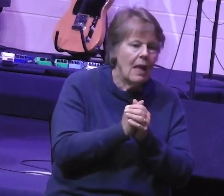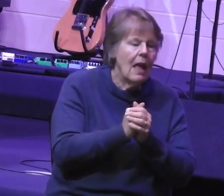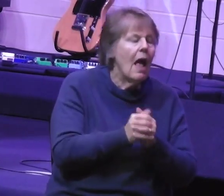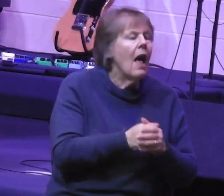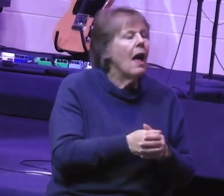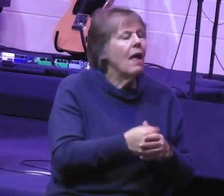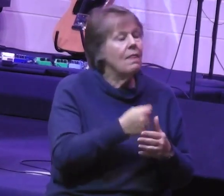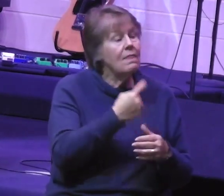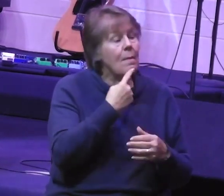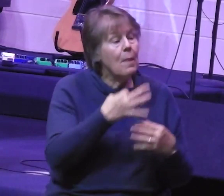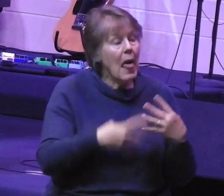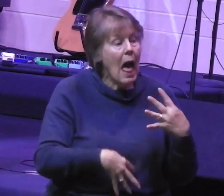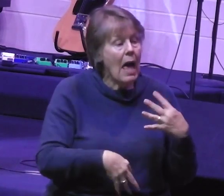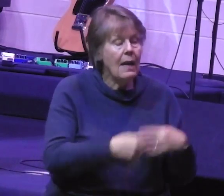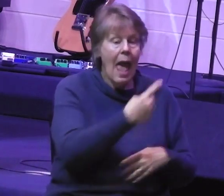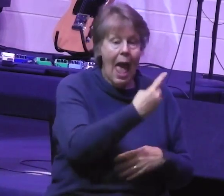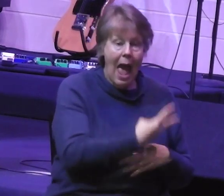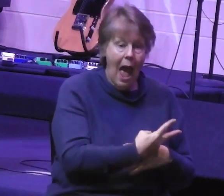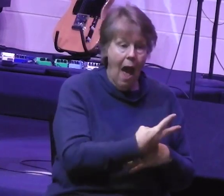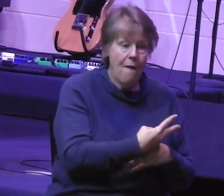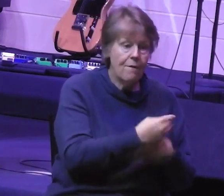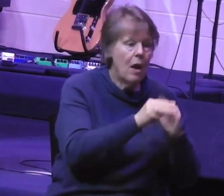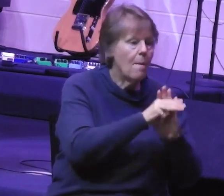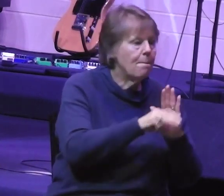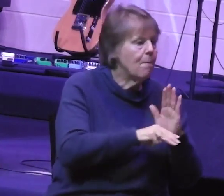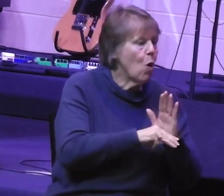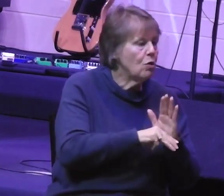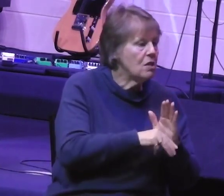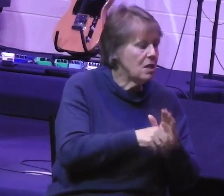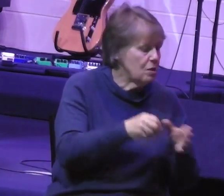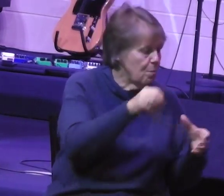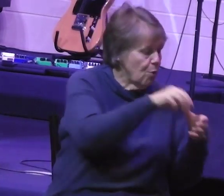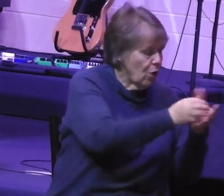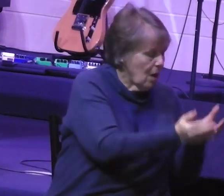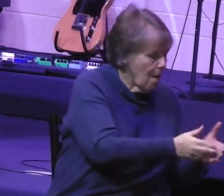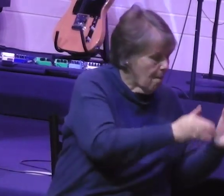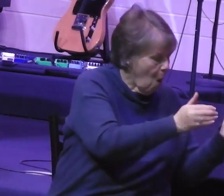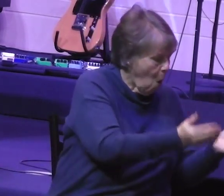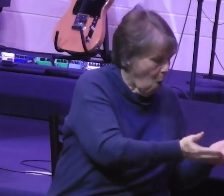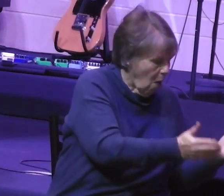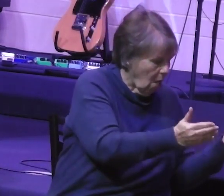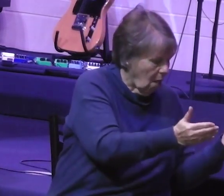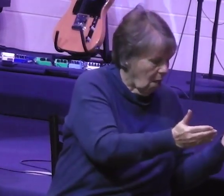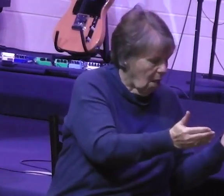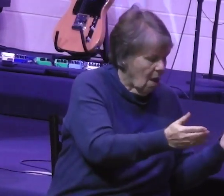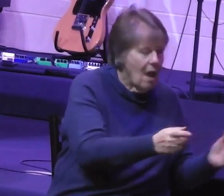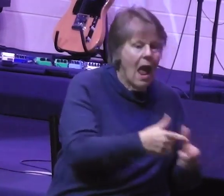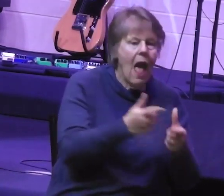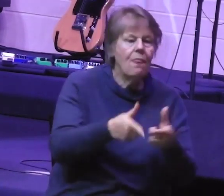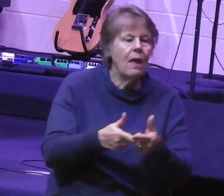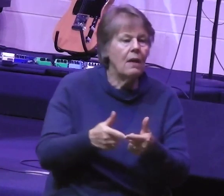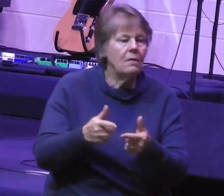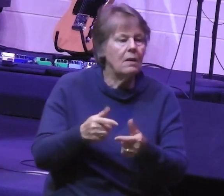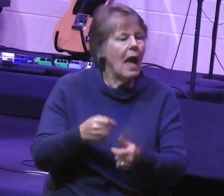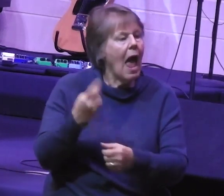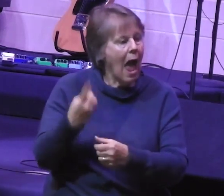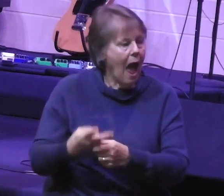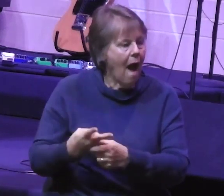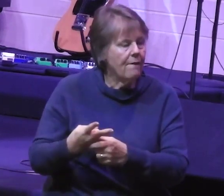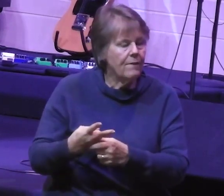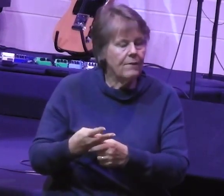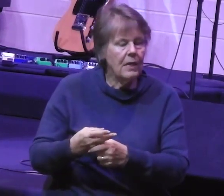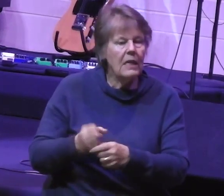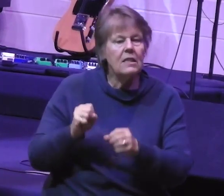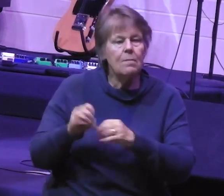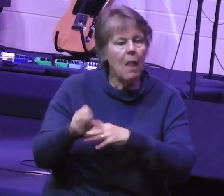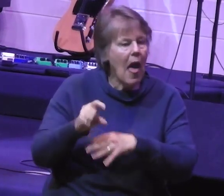bowls, and the other half he splashed against the altar. Then he took the book of the covenant and read it to the people.